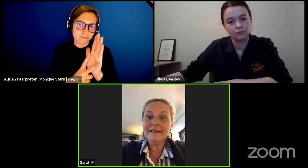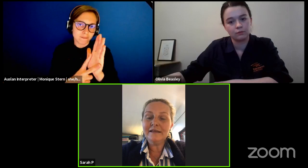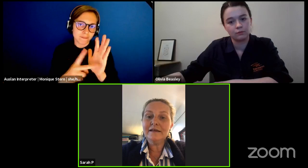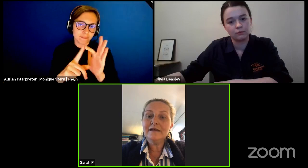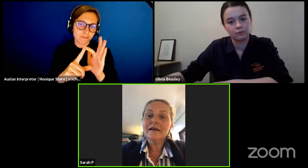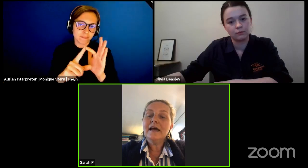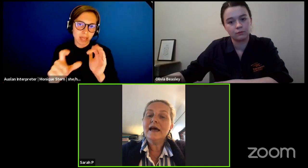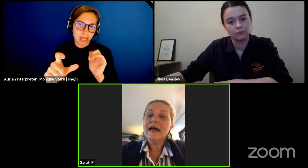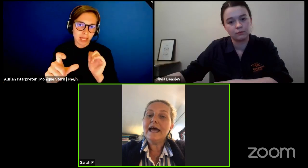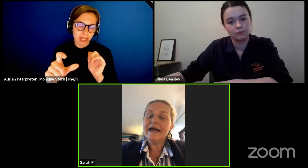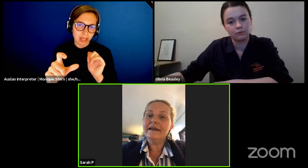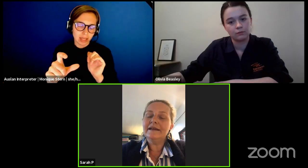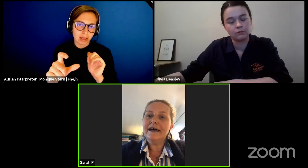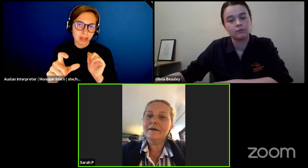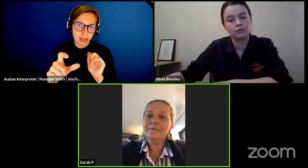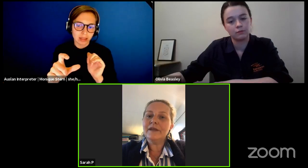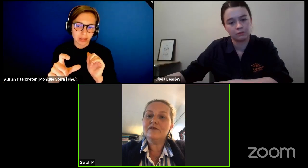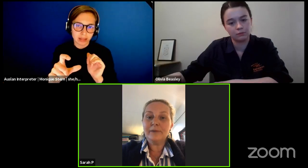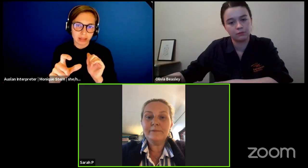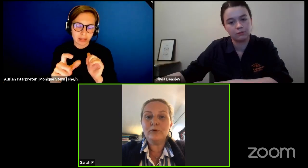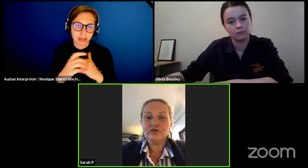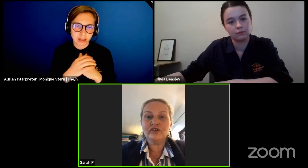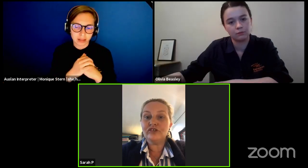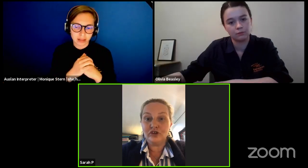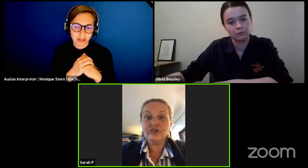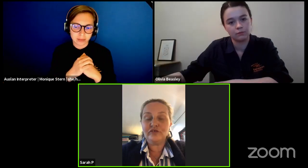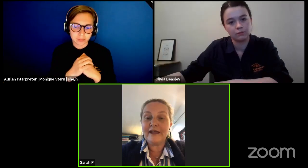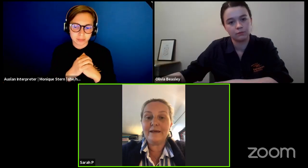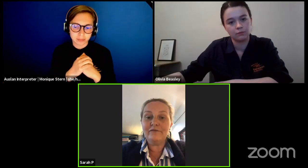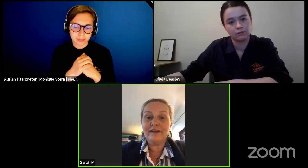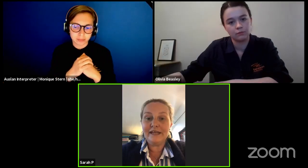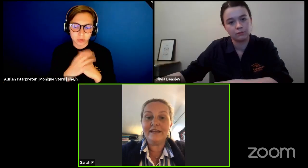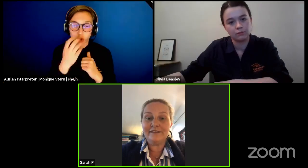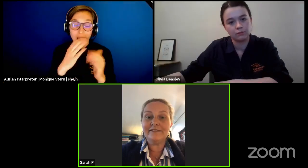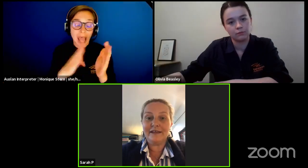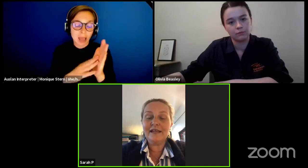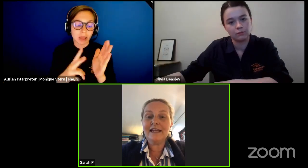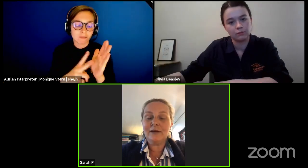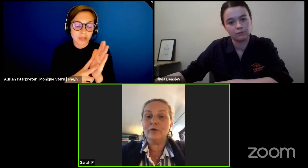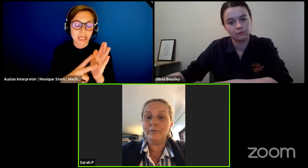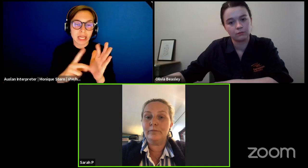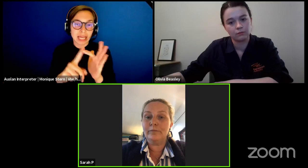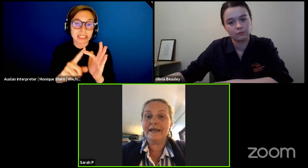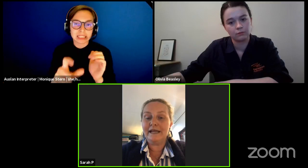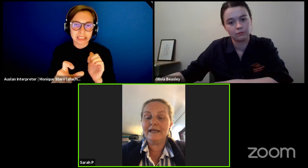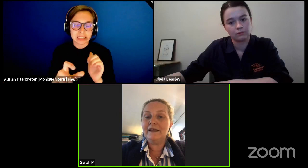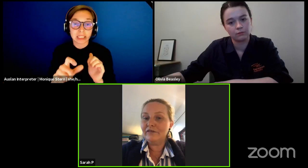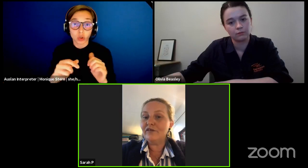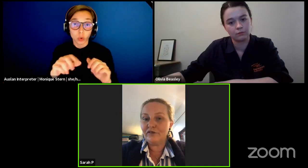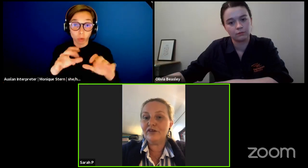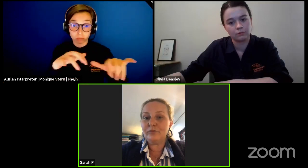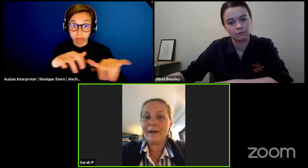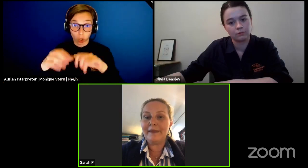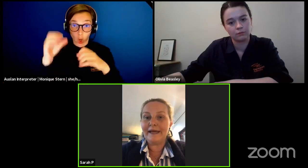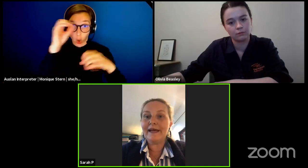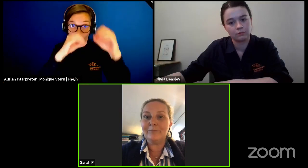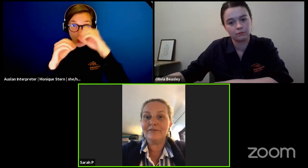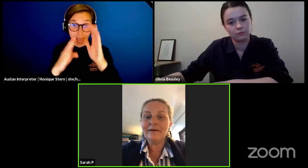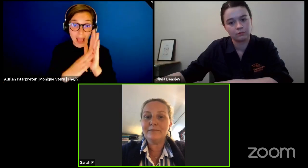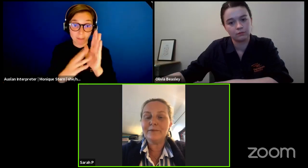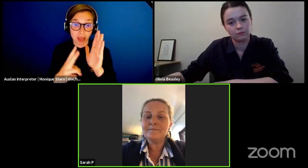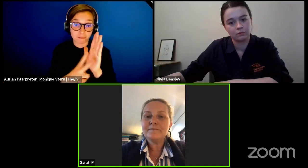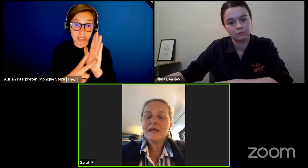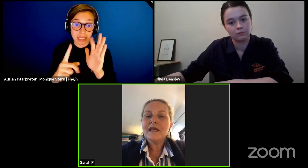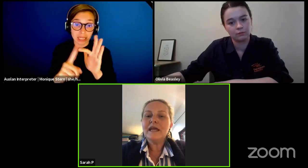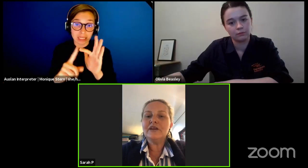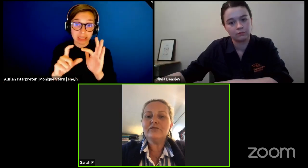MVEC. And if people just search for MVEC, it will be the first one that comes